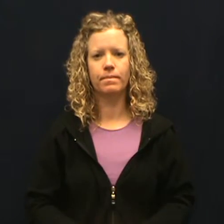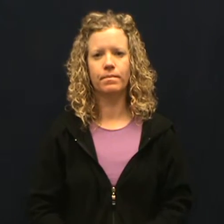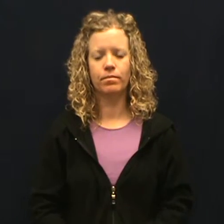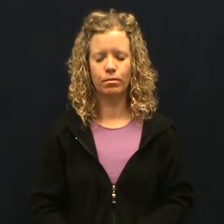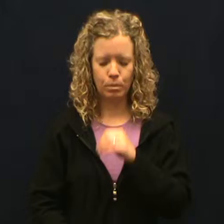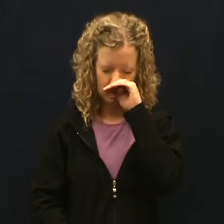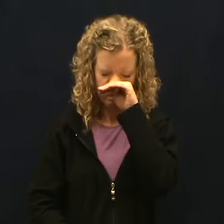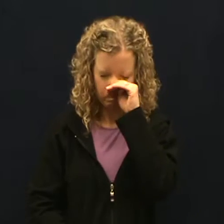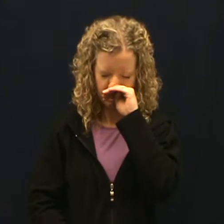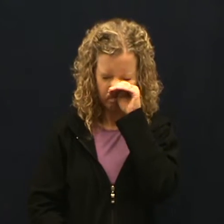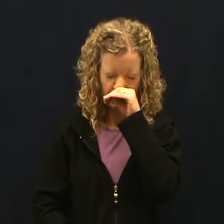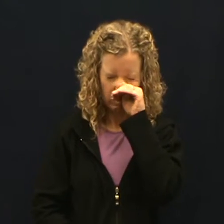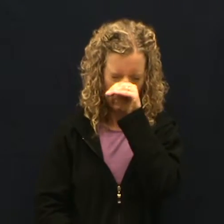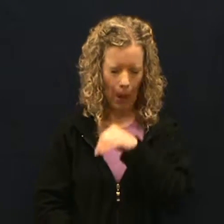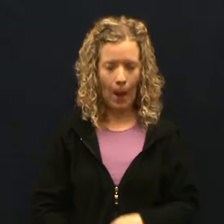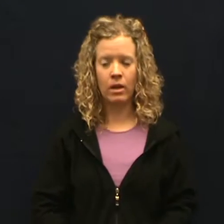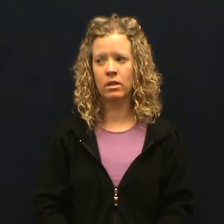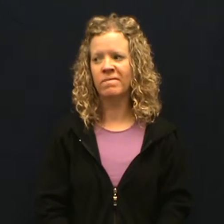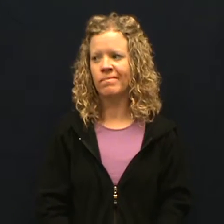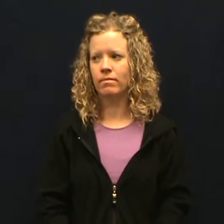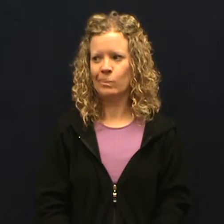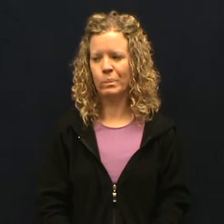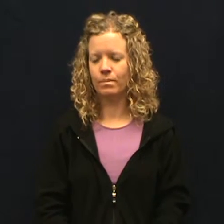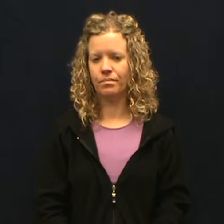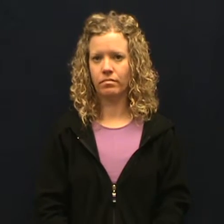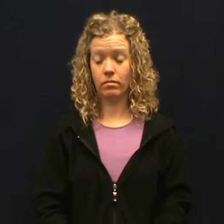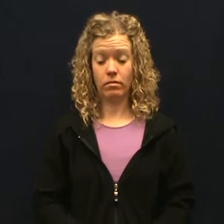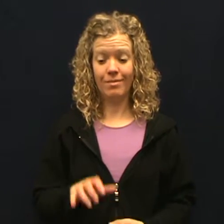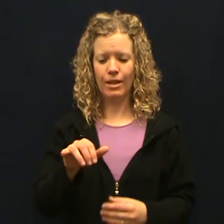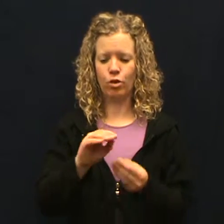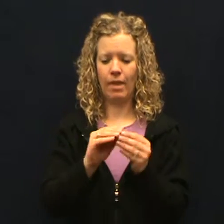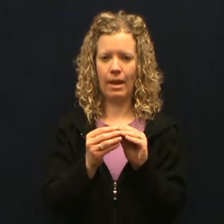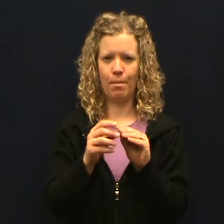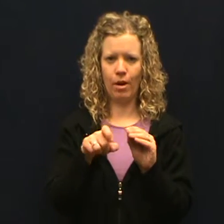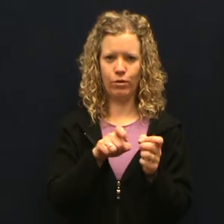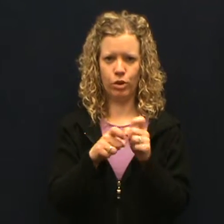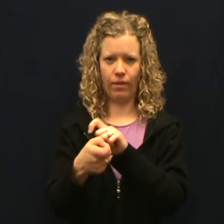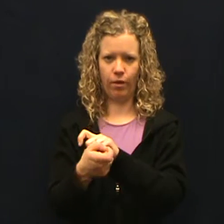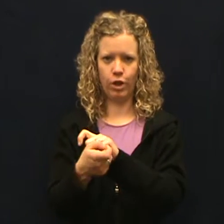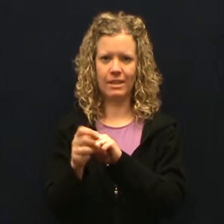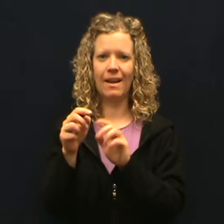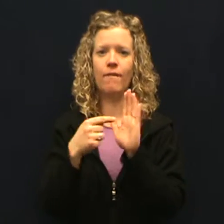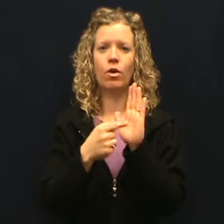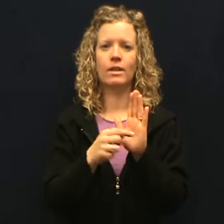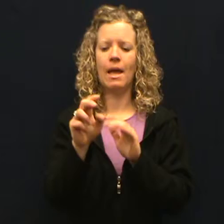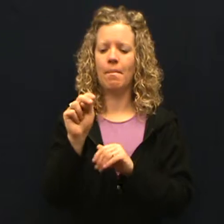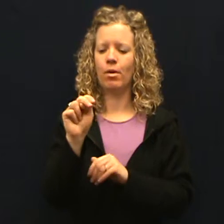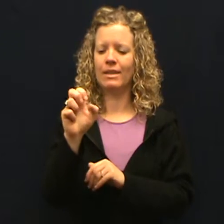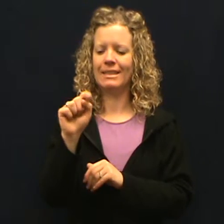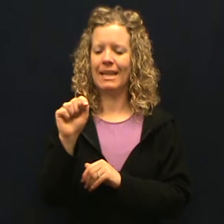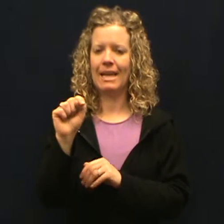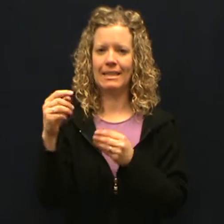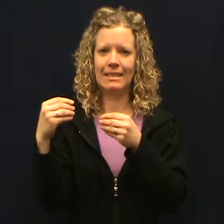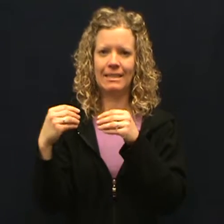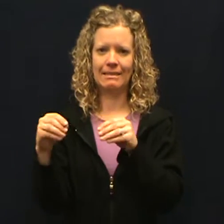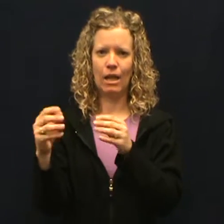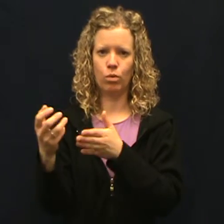So so to convert that number, so let's say we have net sales revenue for the year of